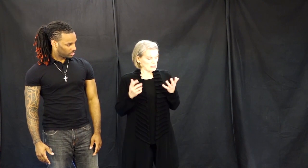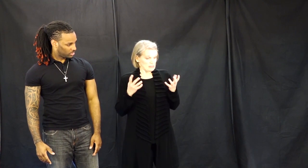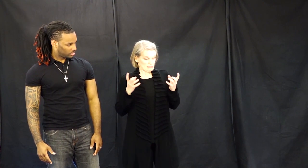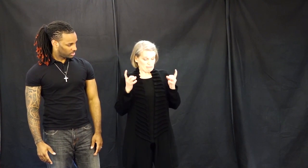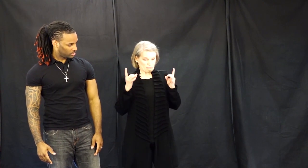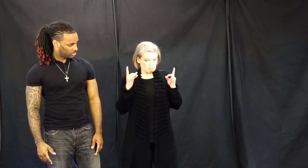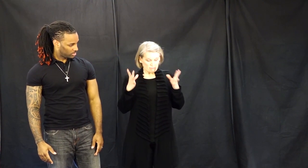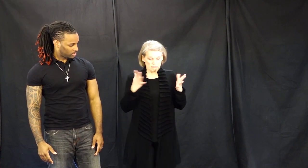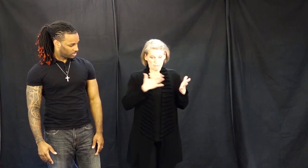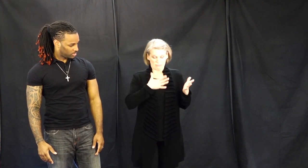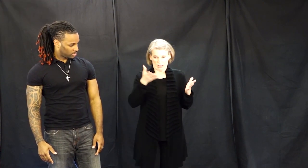My God.